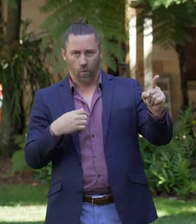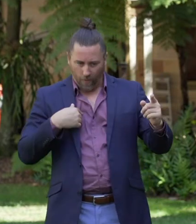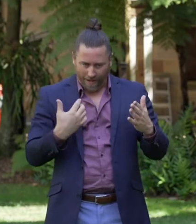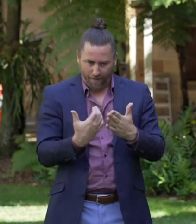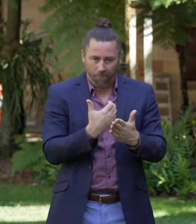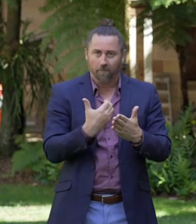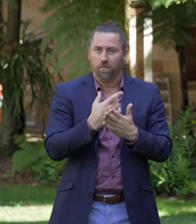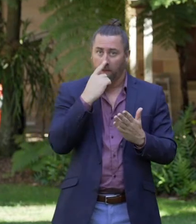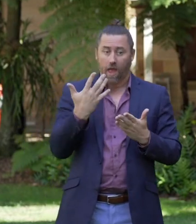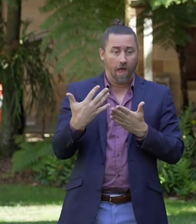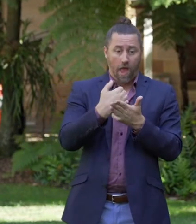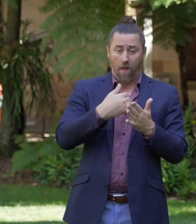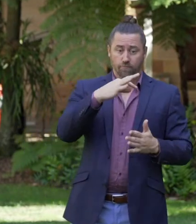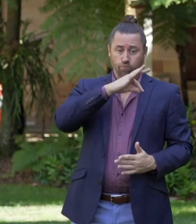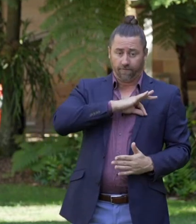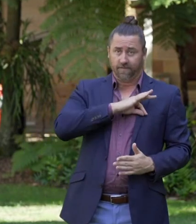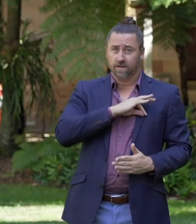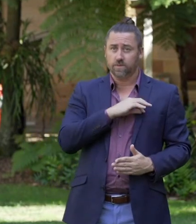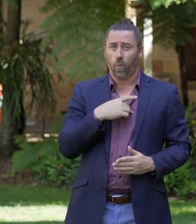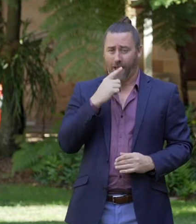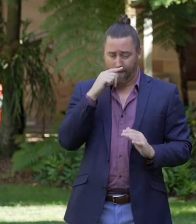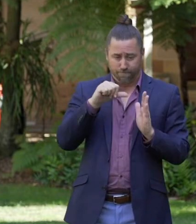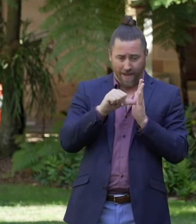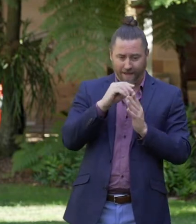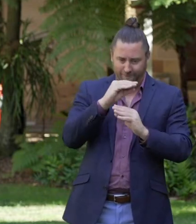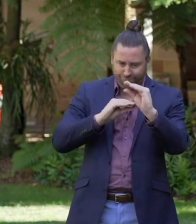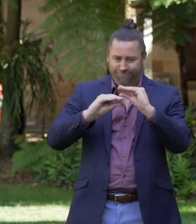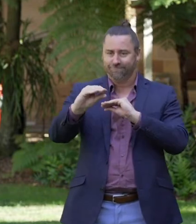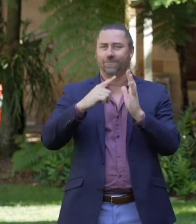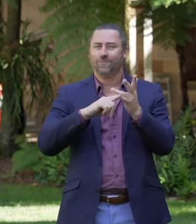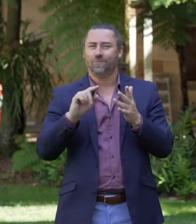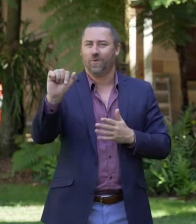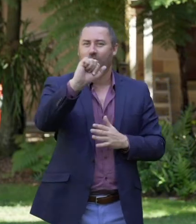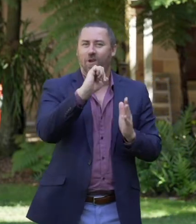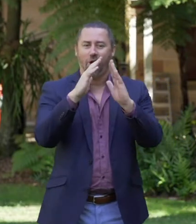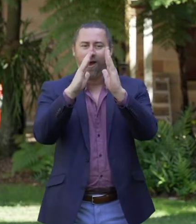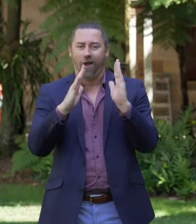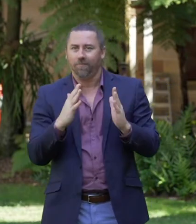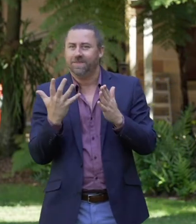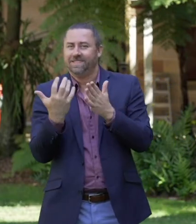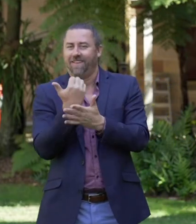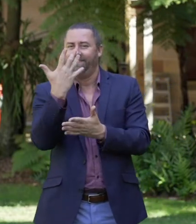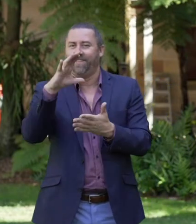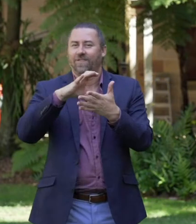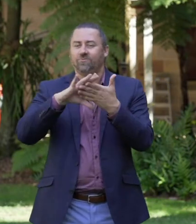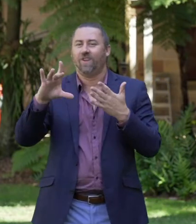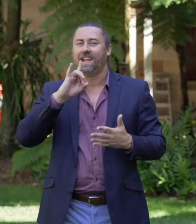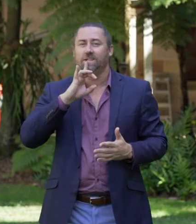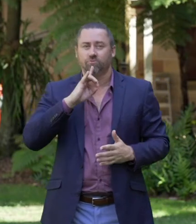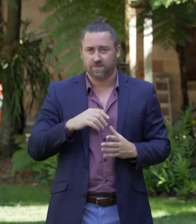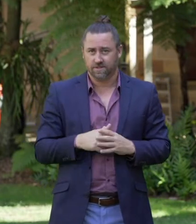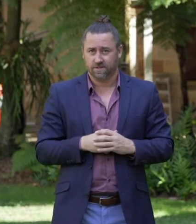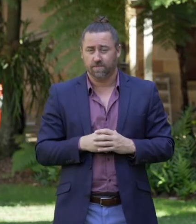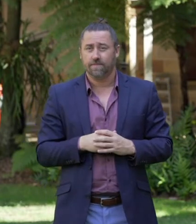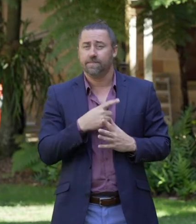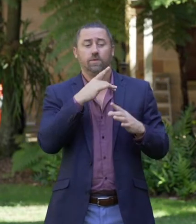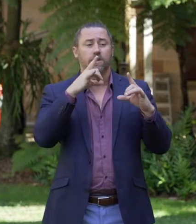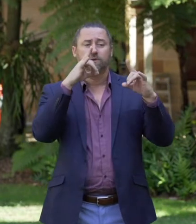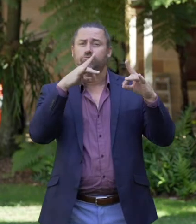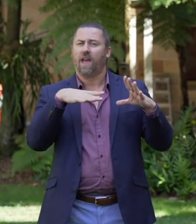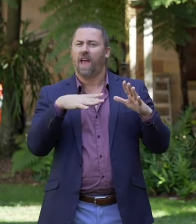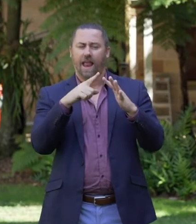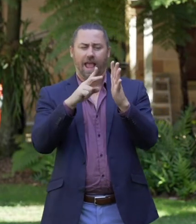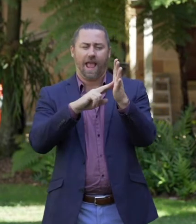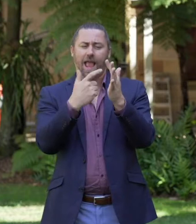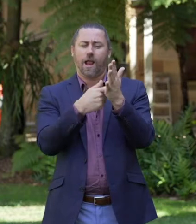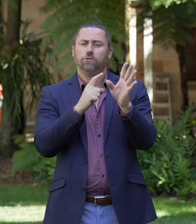the pockets of Queensland households. Now, the Australian Energy Regulator has just this morning pointed out that